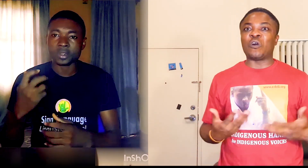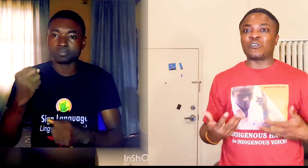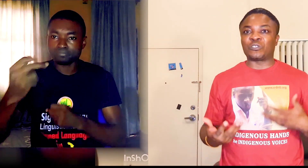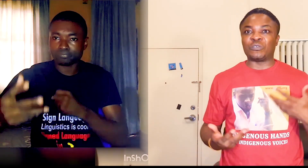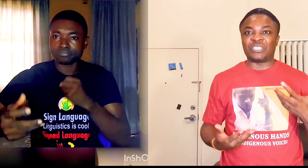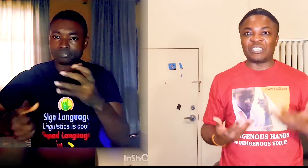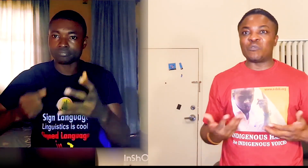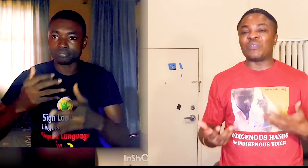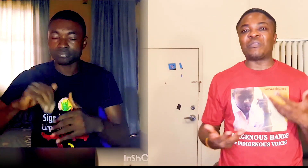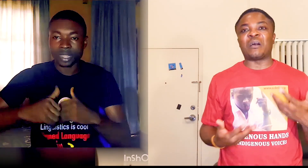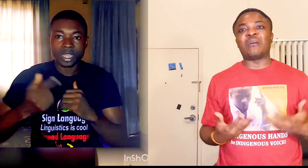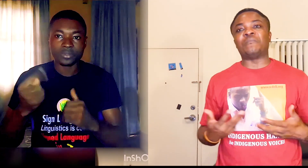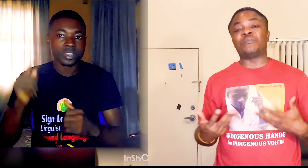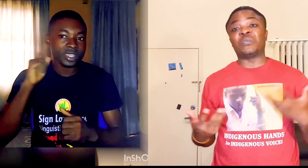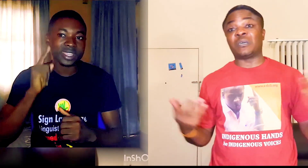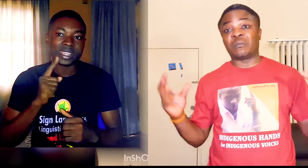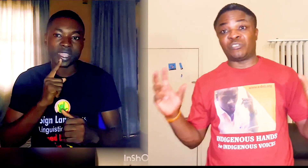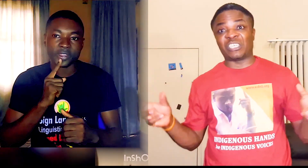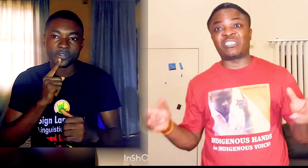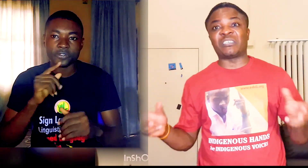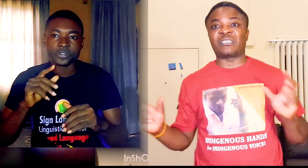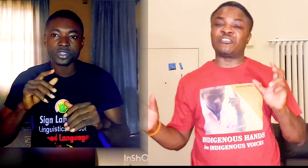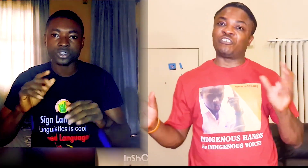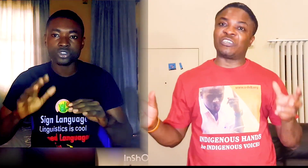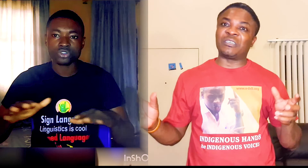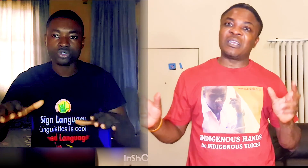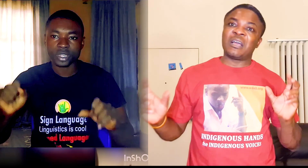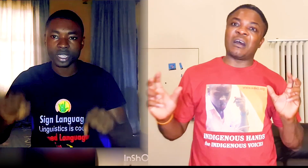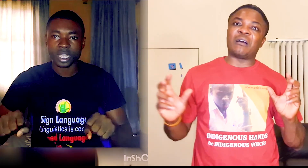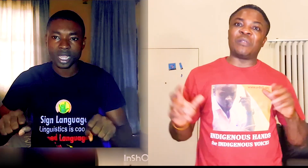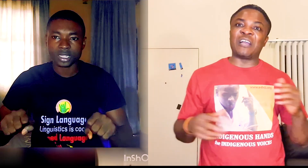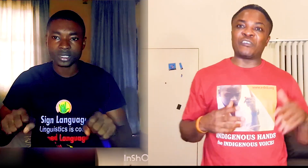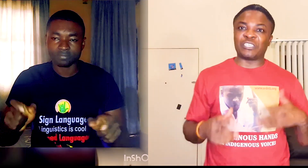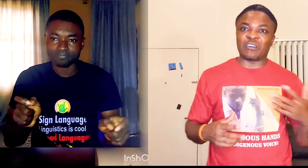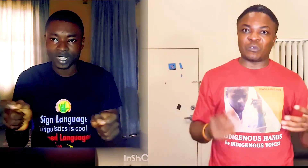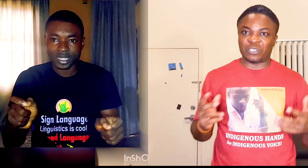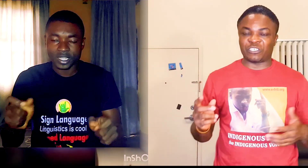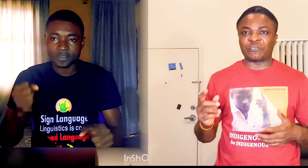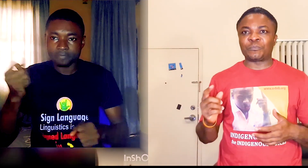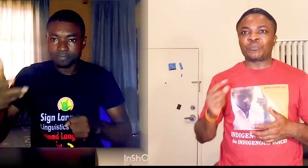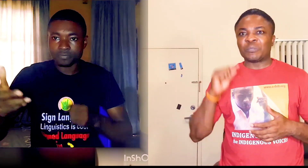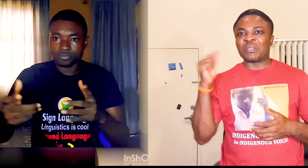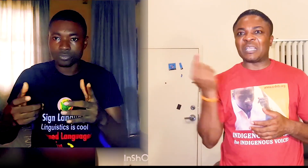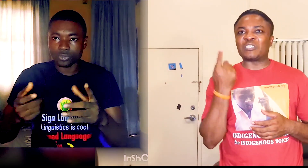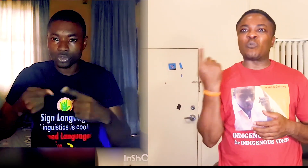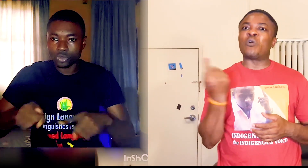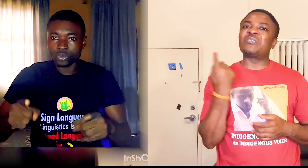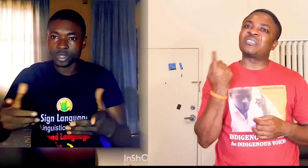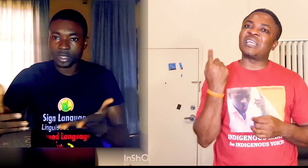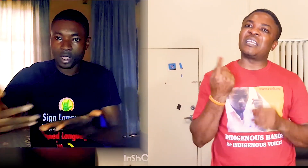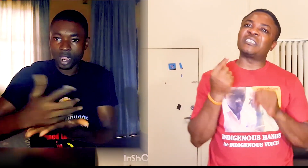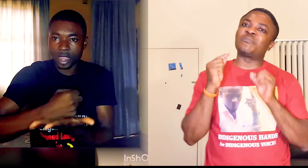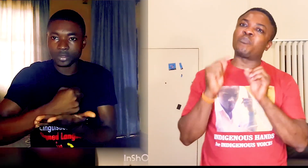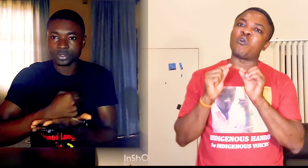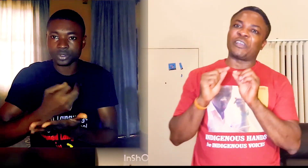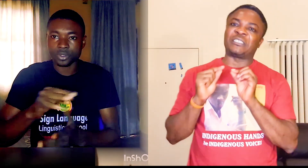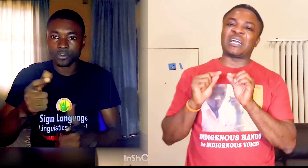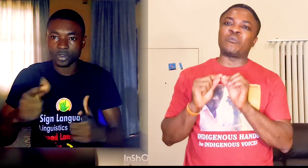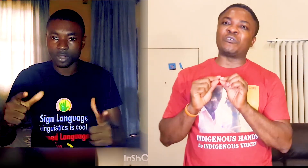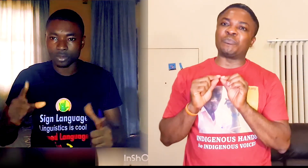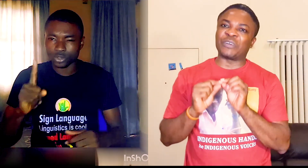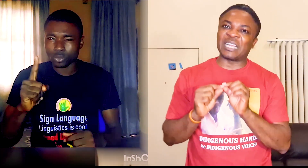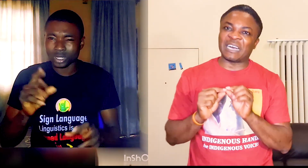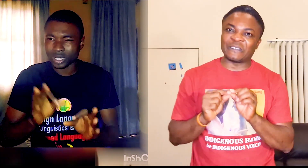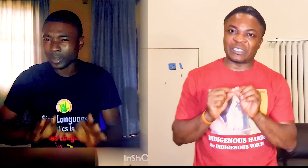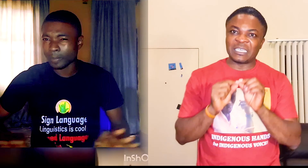children would also deal with gestures during language acquisition. But there's one salient point